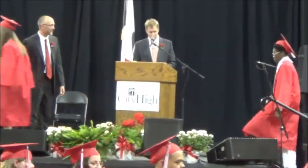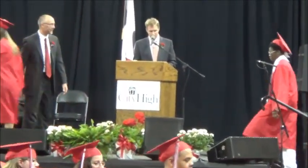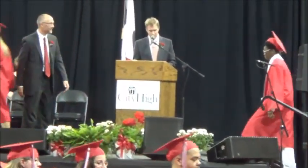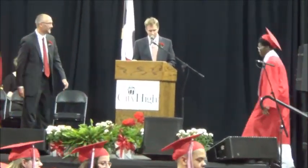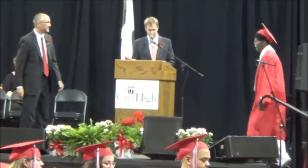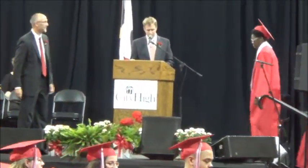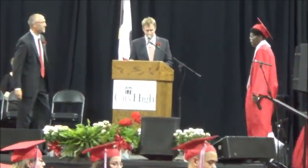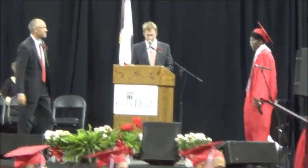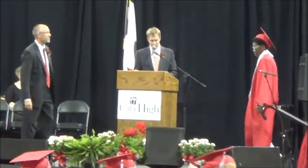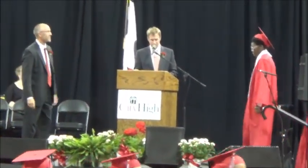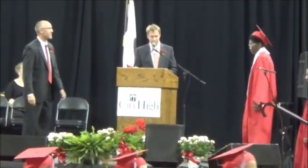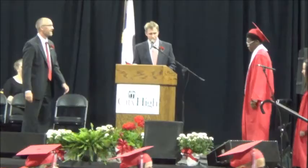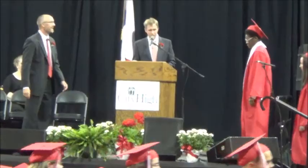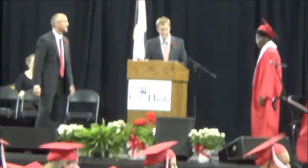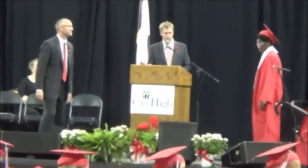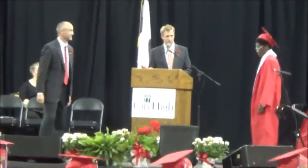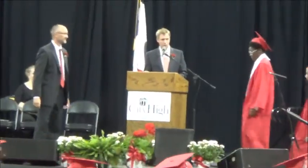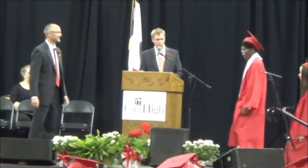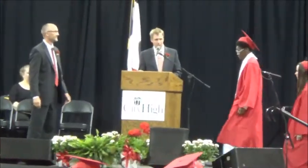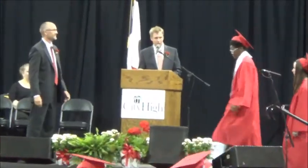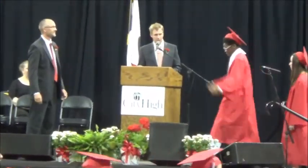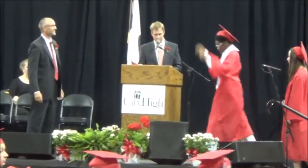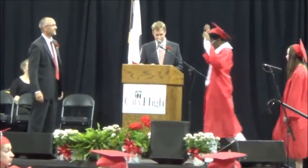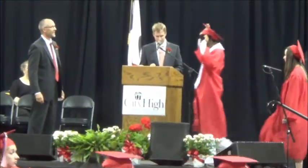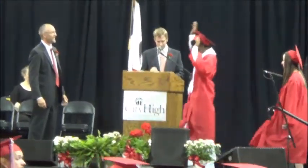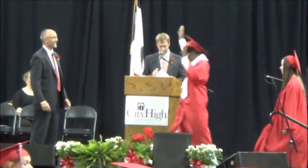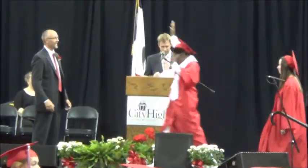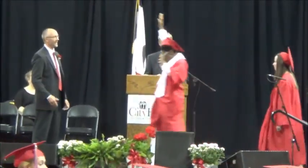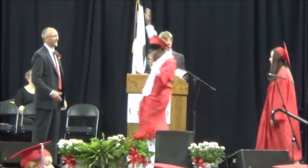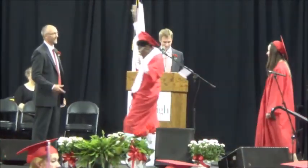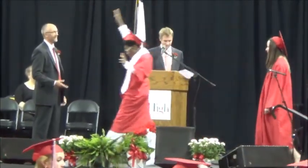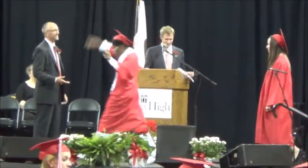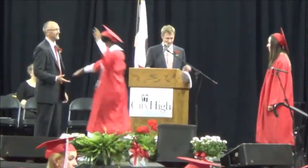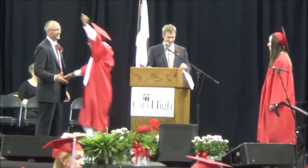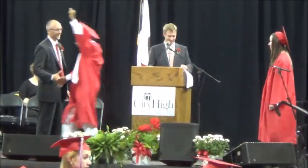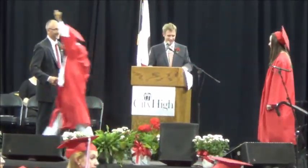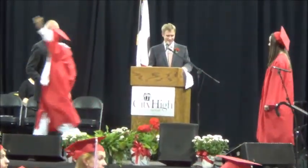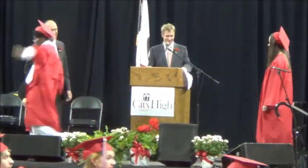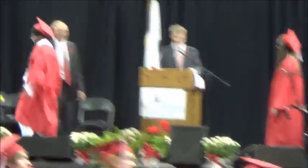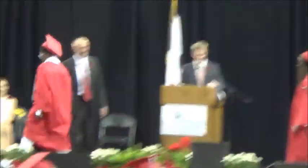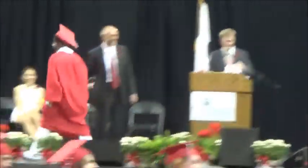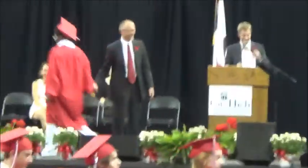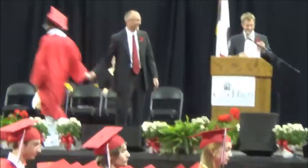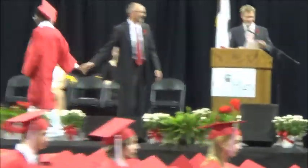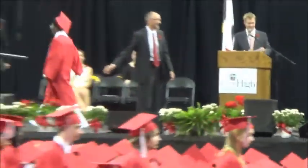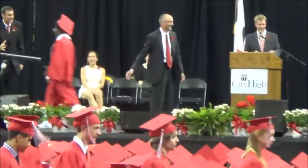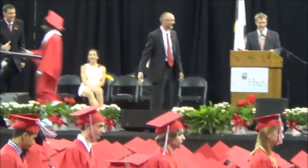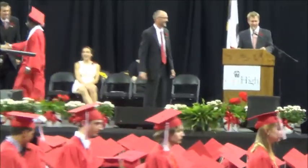Yeah.